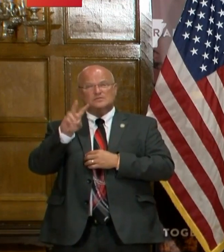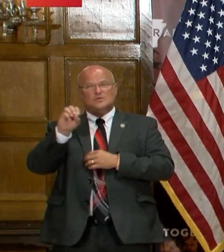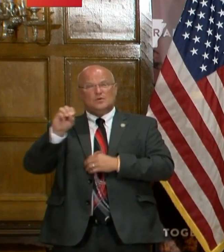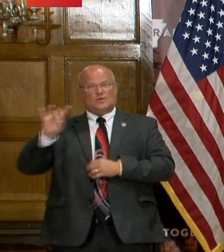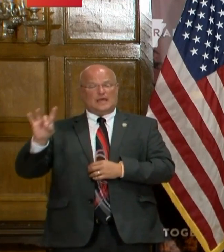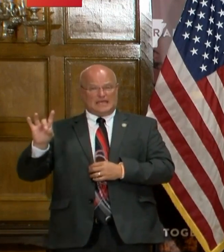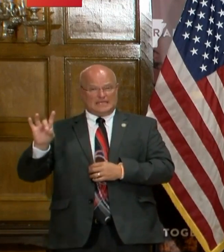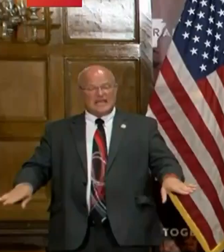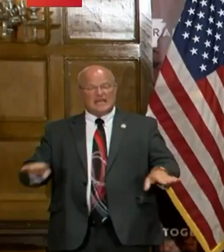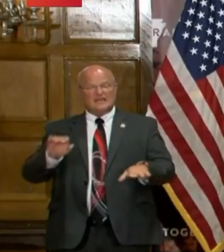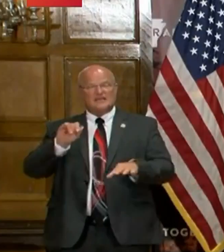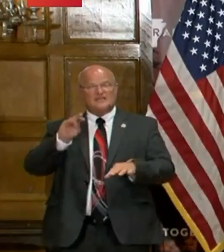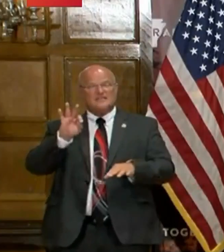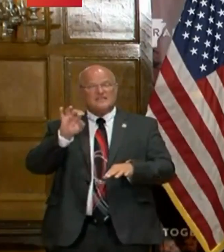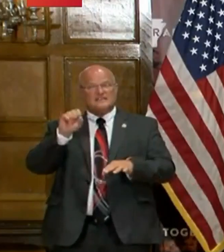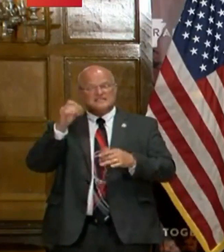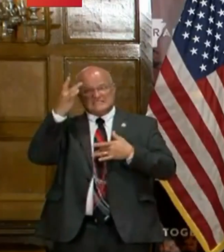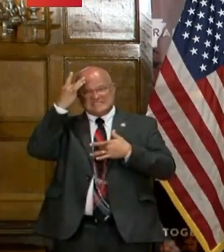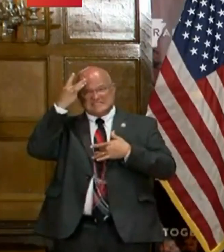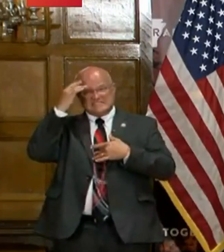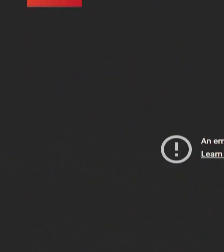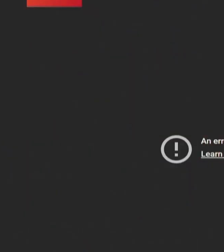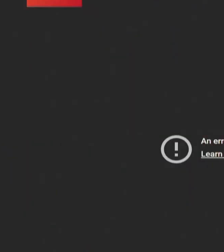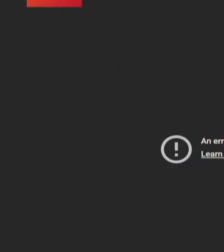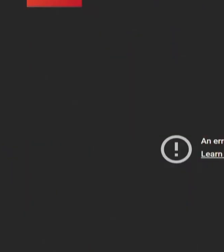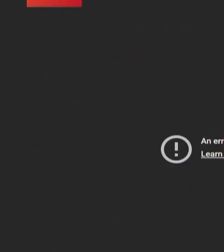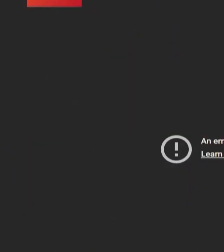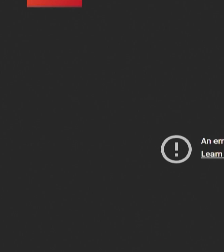2008. UAMS, I believe it was in